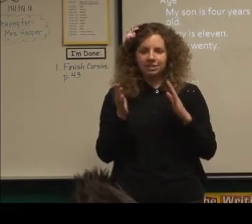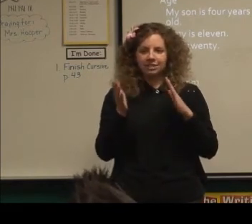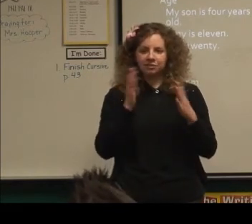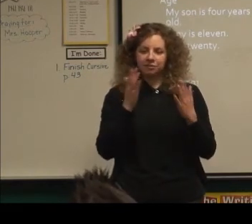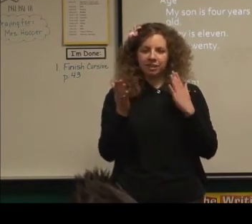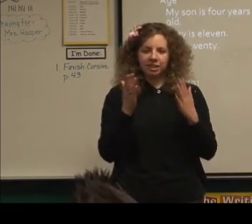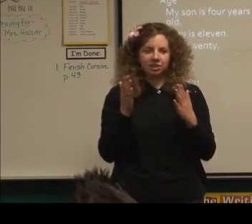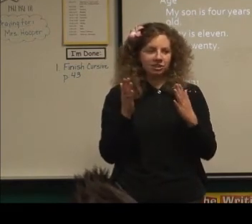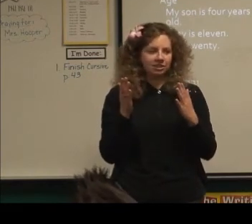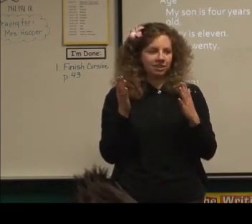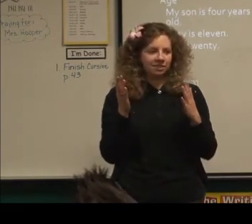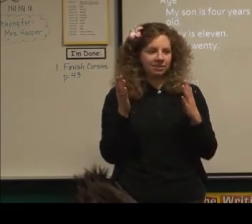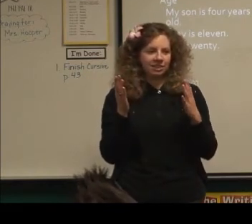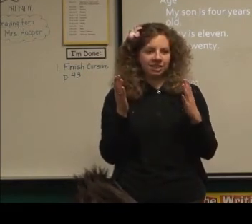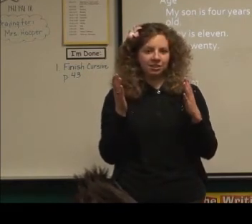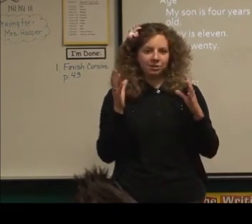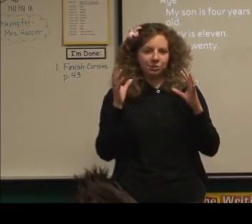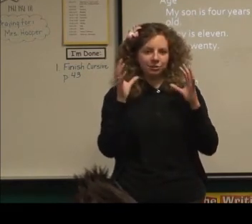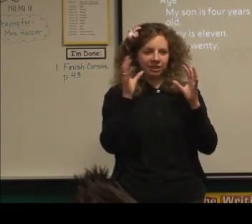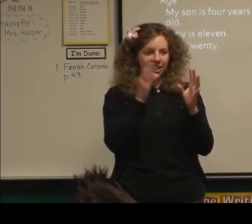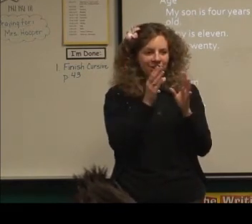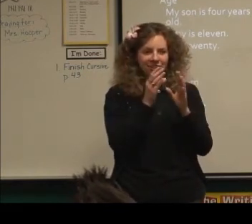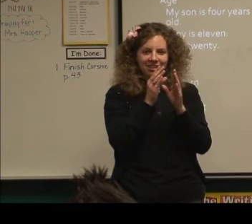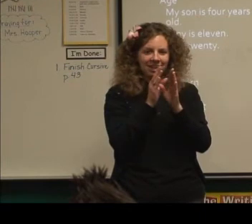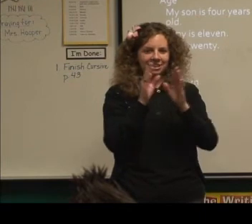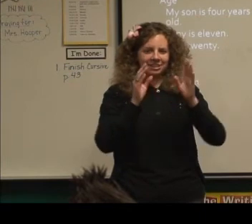seen different variations, and then I've seen those variations